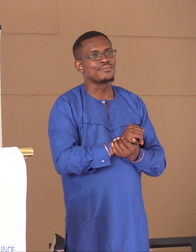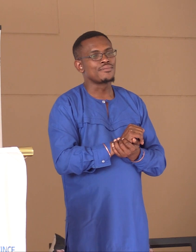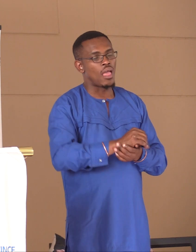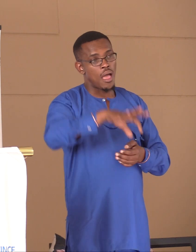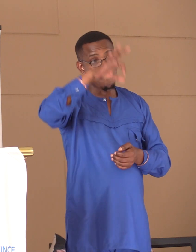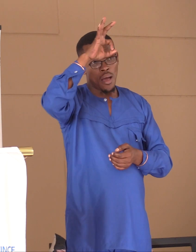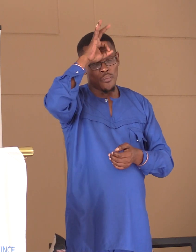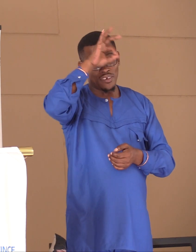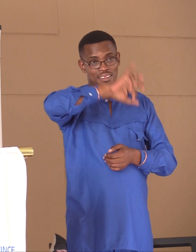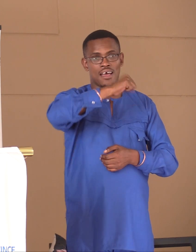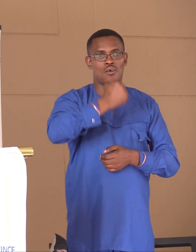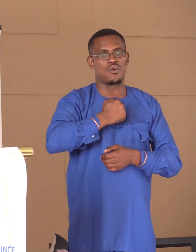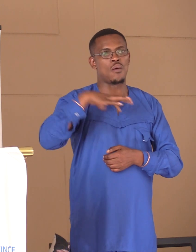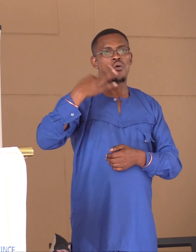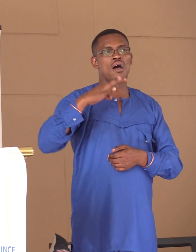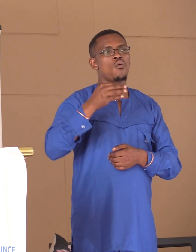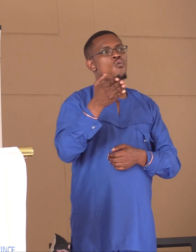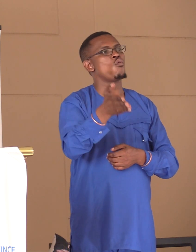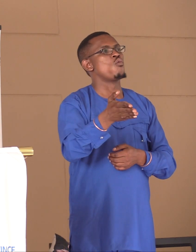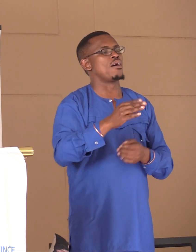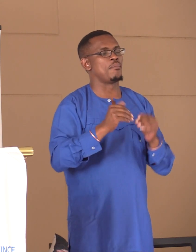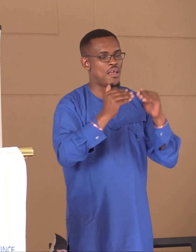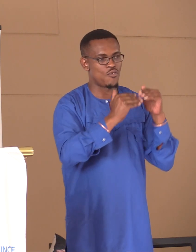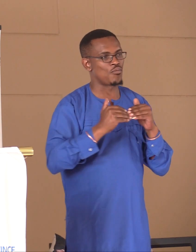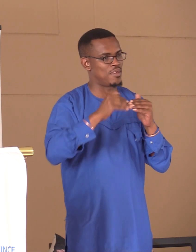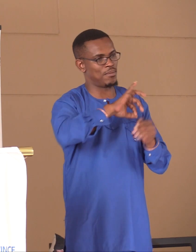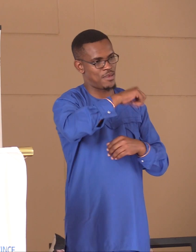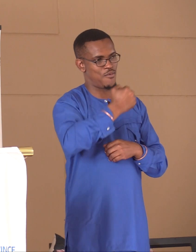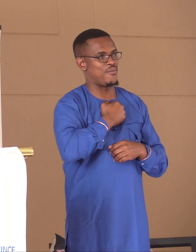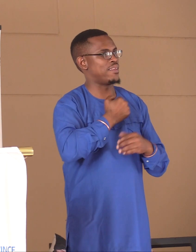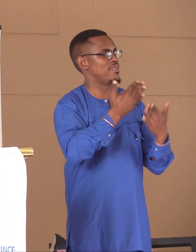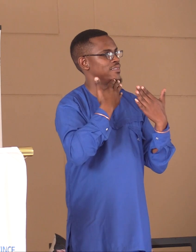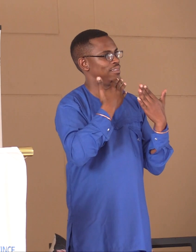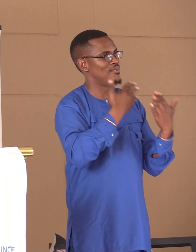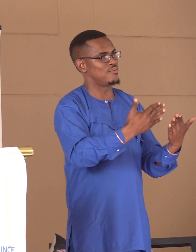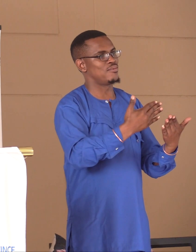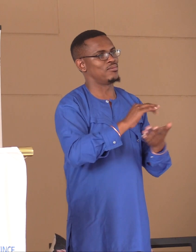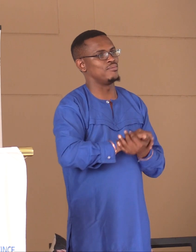maphodisi a rona mogarang kua, batlhokomedi ba rona, ke a le leboga,